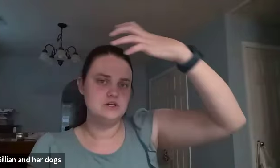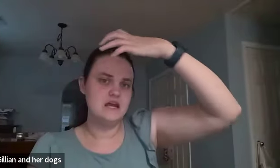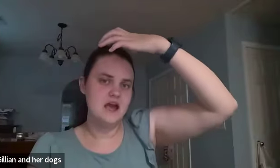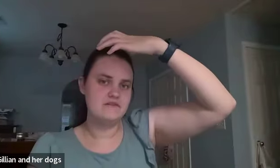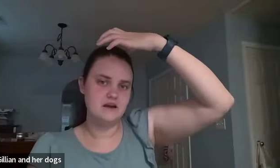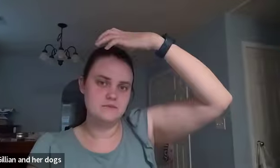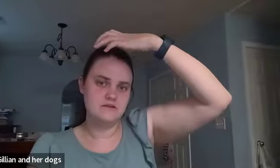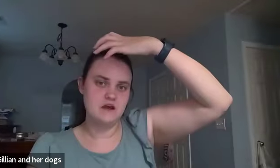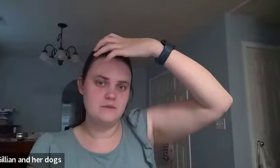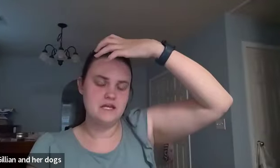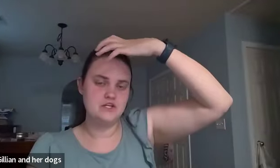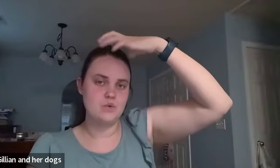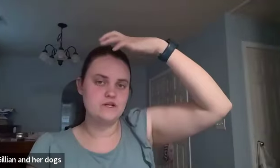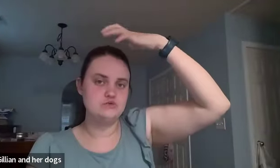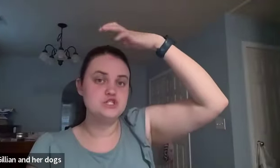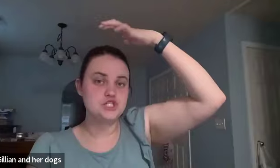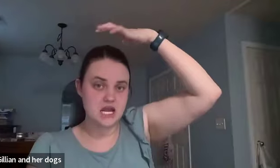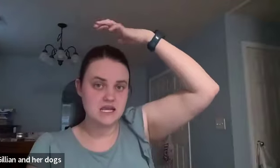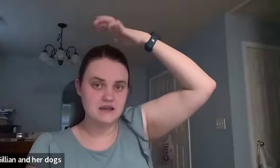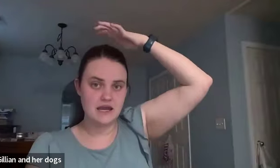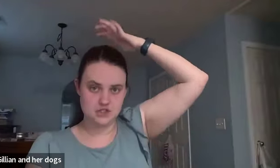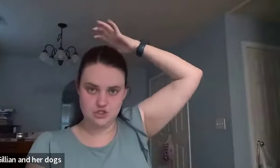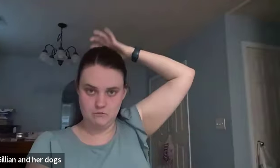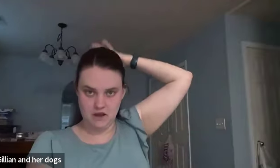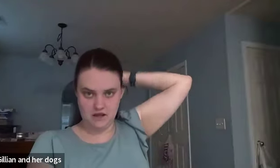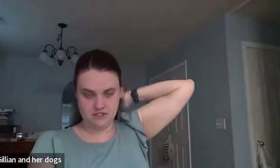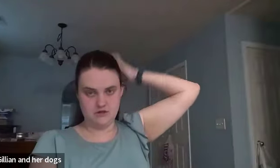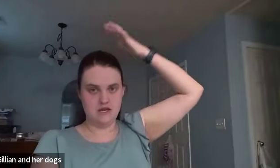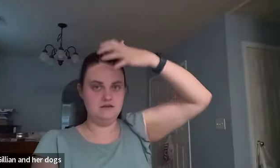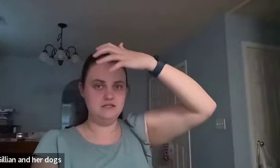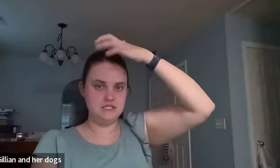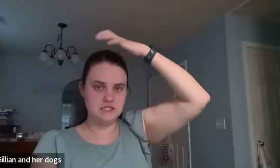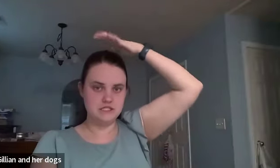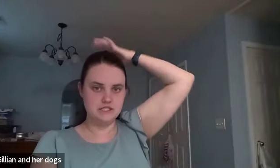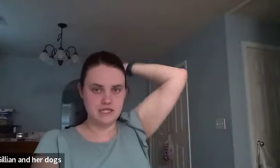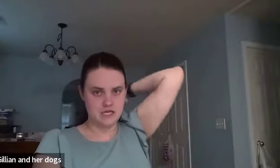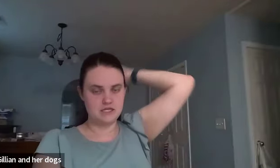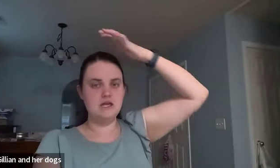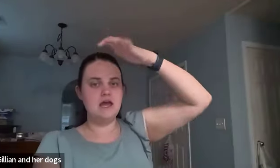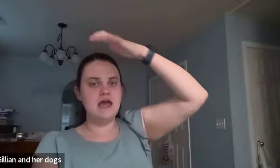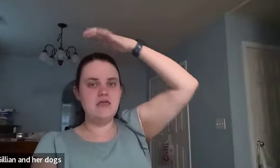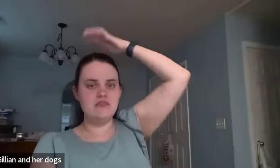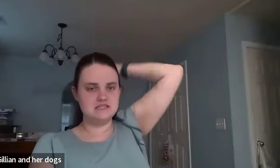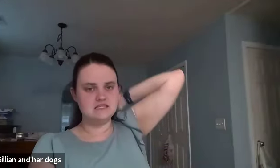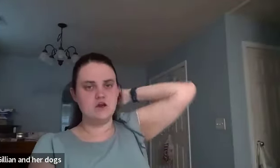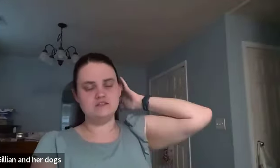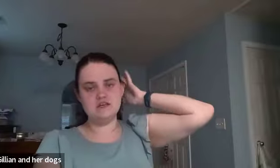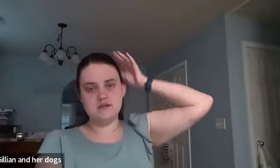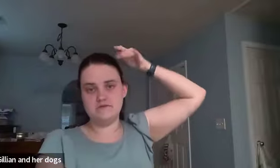You're gonna have it come on the top, and you're going to shake as you go behind your head. Lion. And this is the concept of